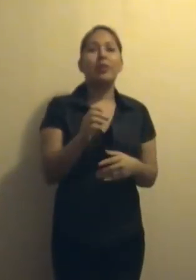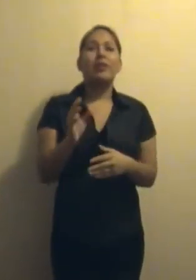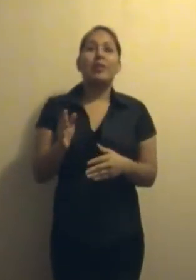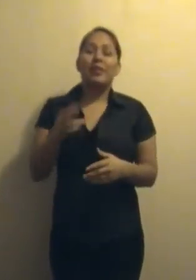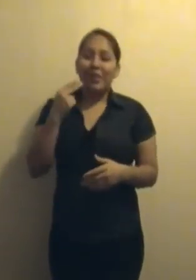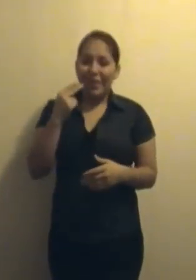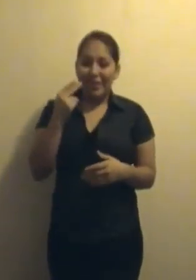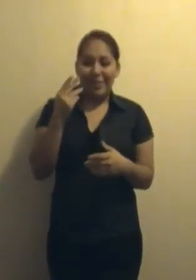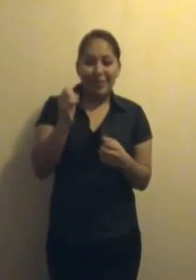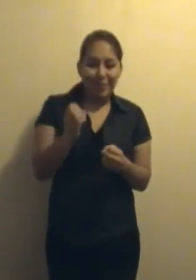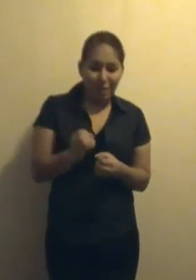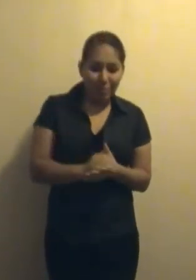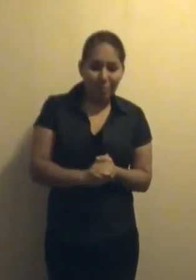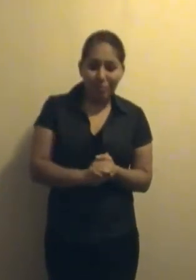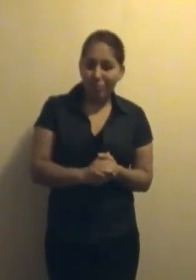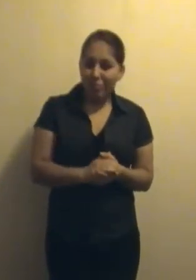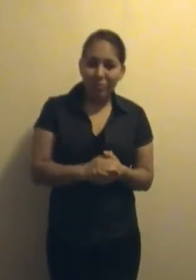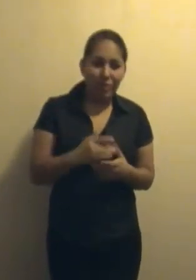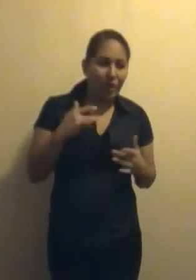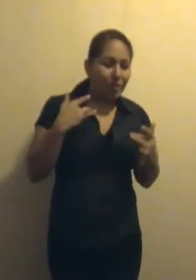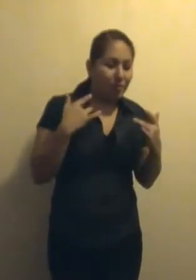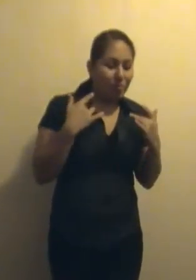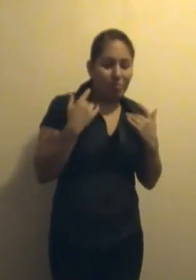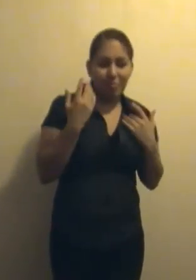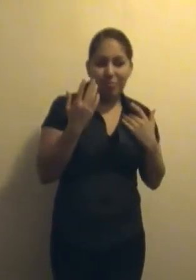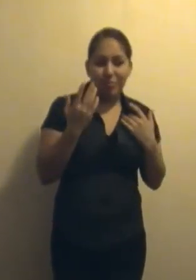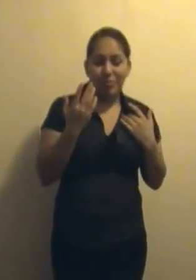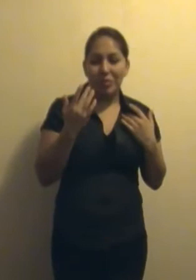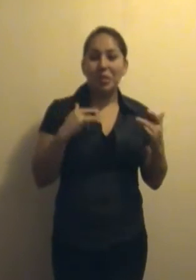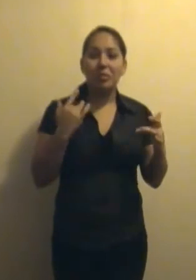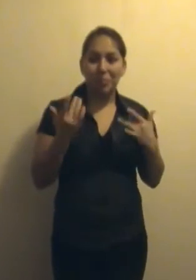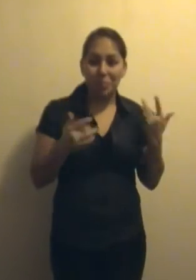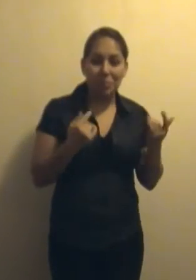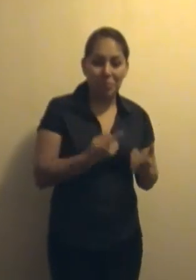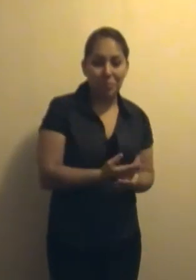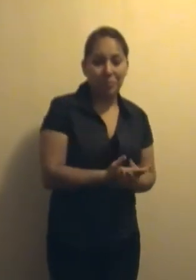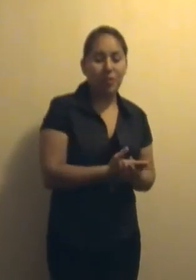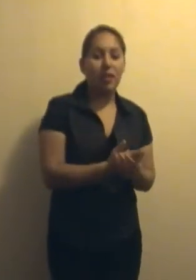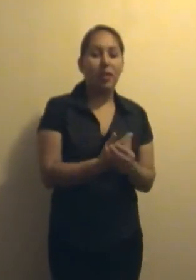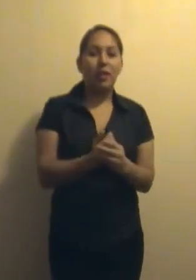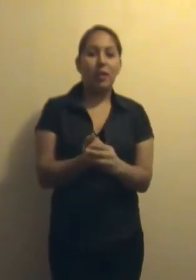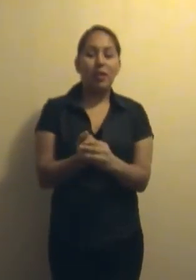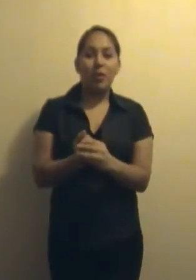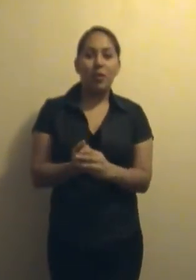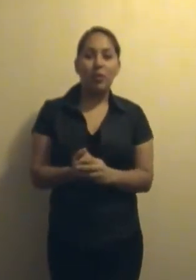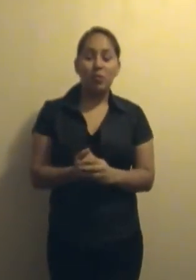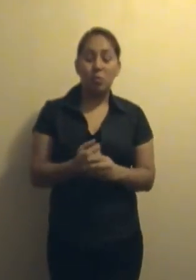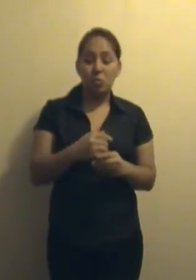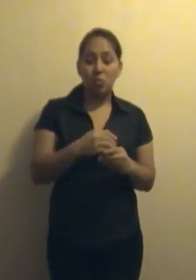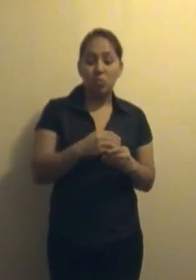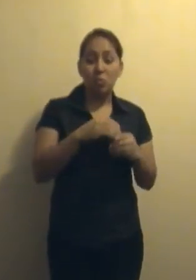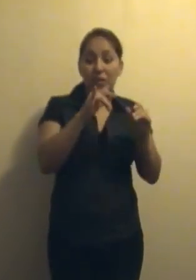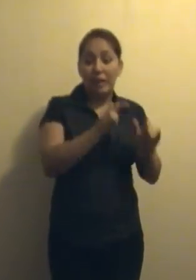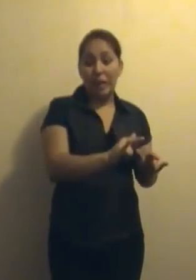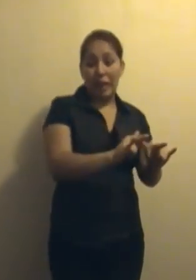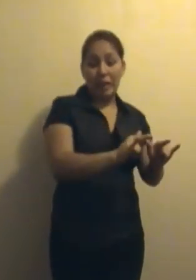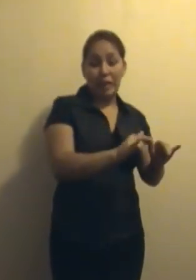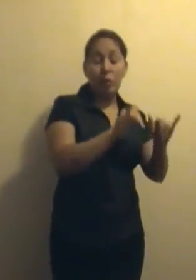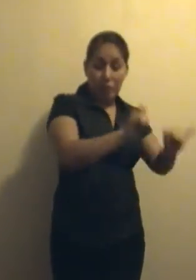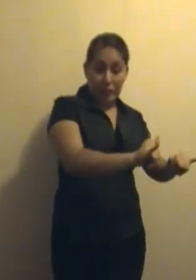quite an adventure, and we spent the night in an airport in Anchorage, in a hotel in Anchorage that evening. And